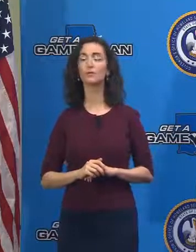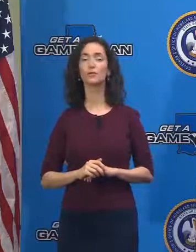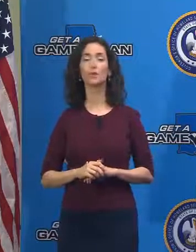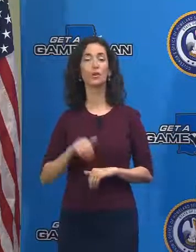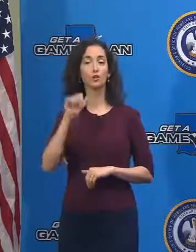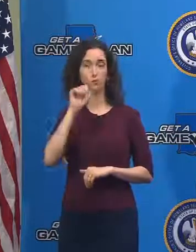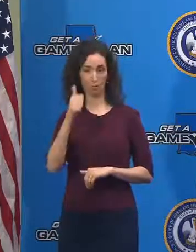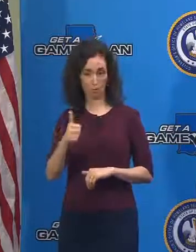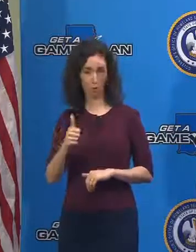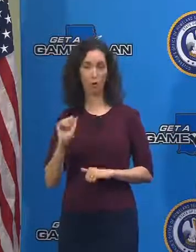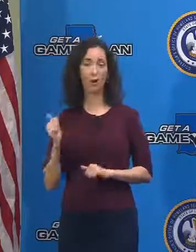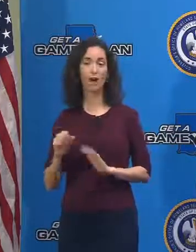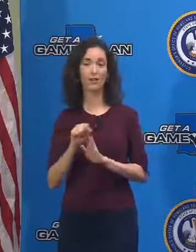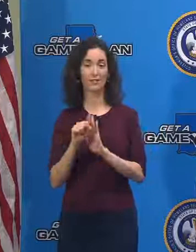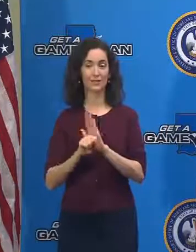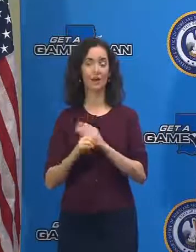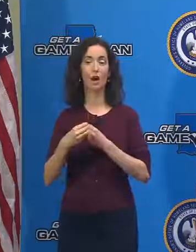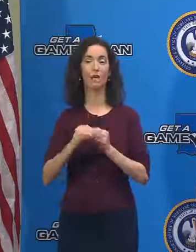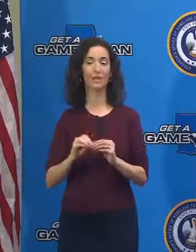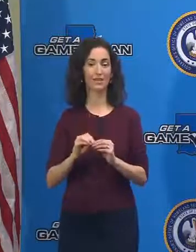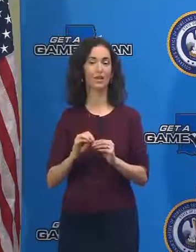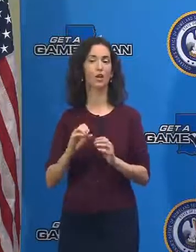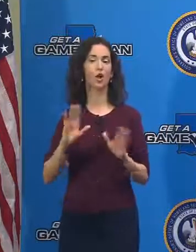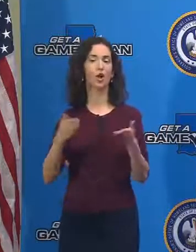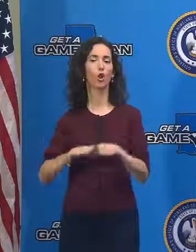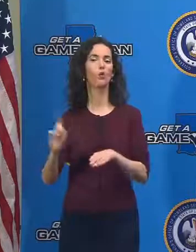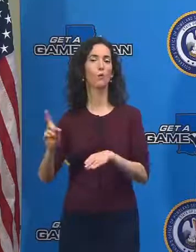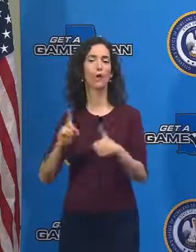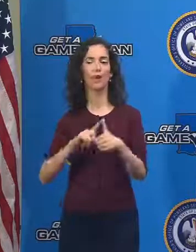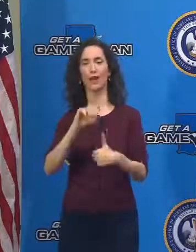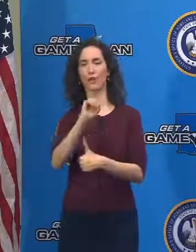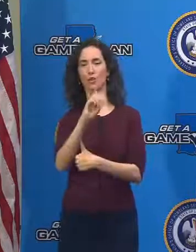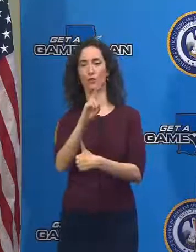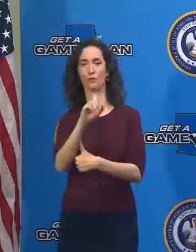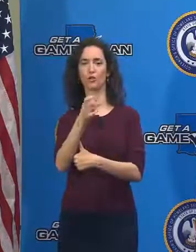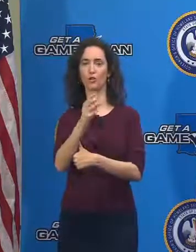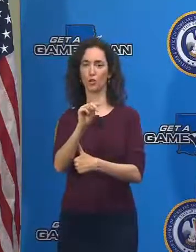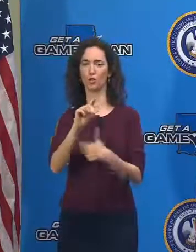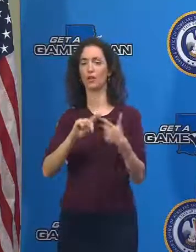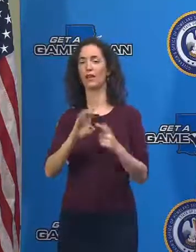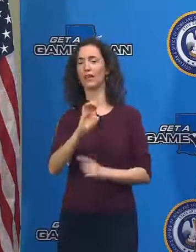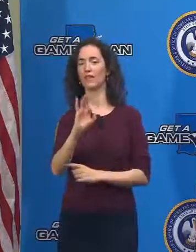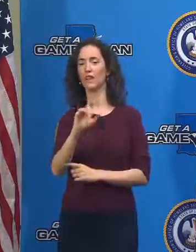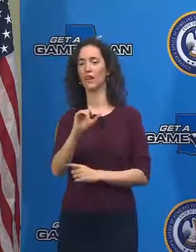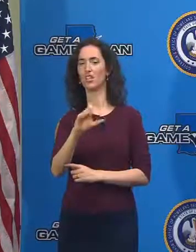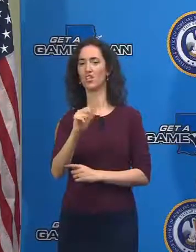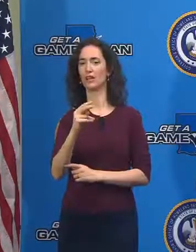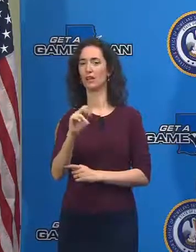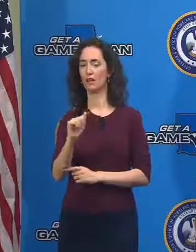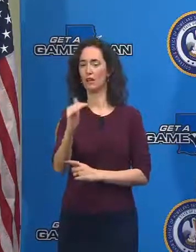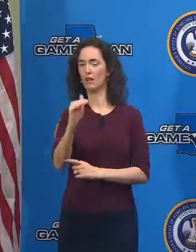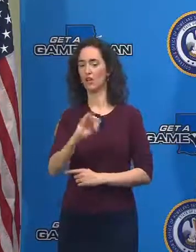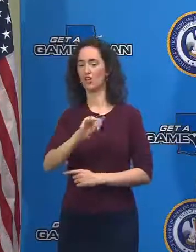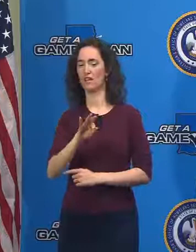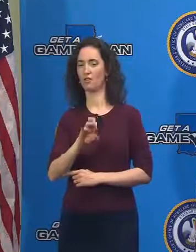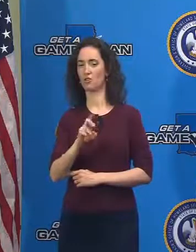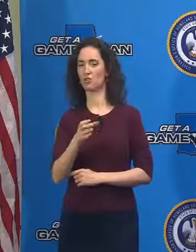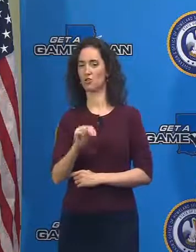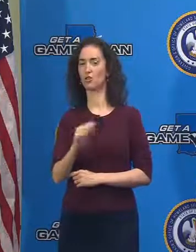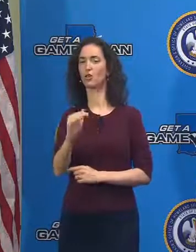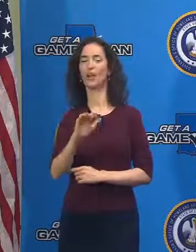closed tomorrow in the following parishes: Assumption, East Feliciana, Jefferson, Lafourche,